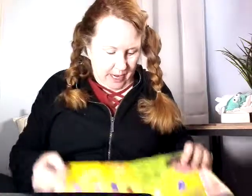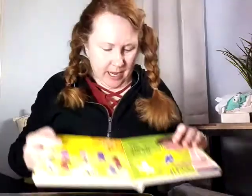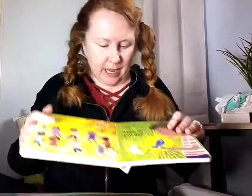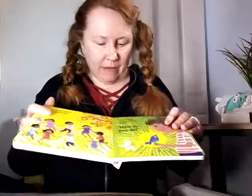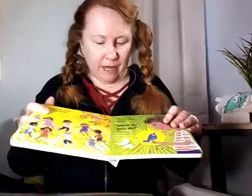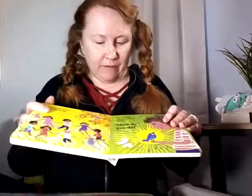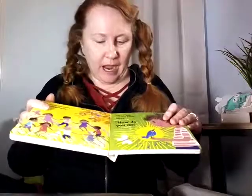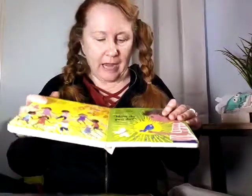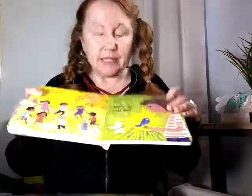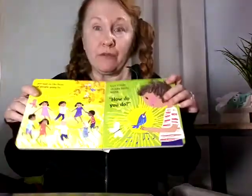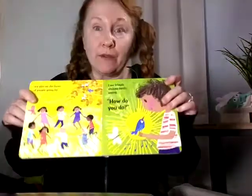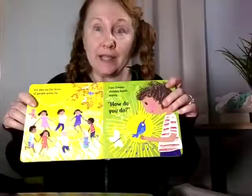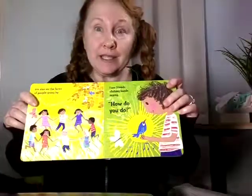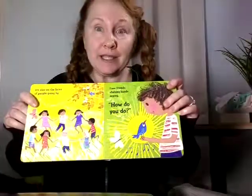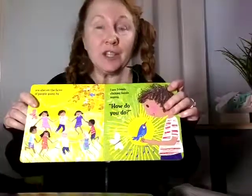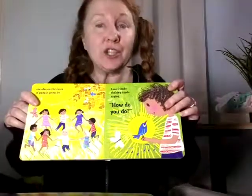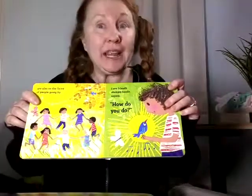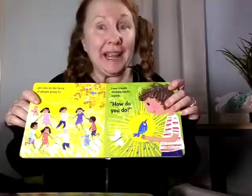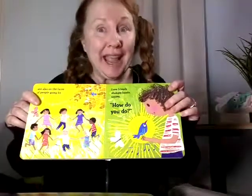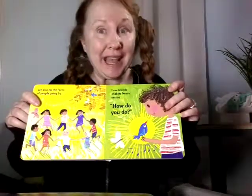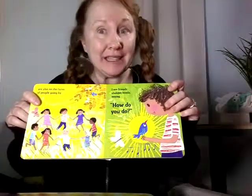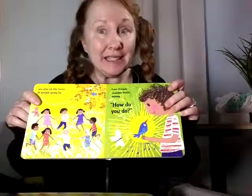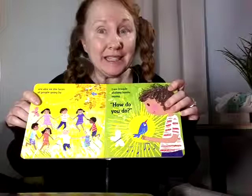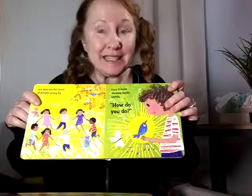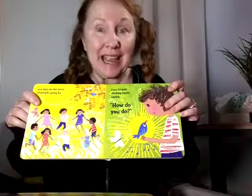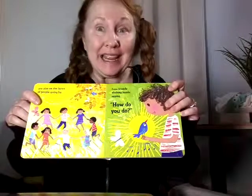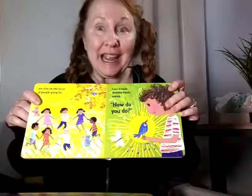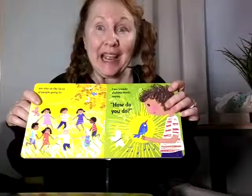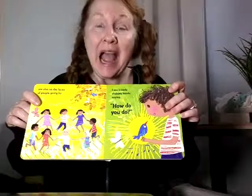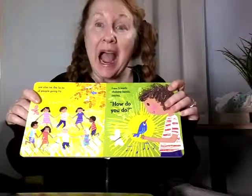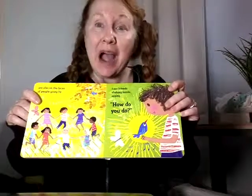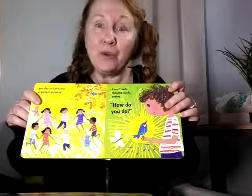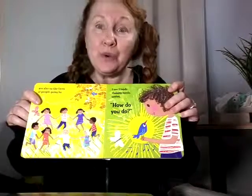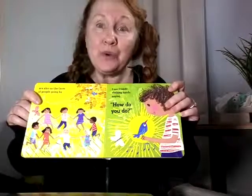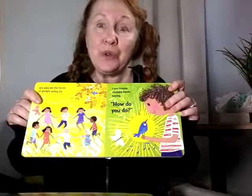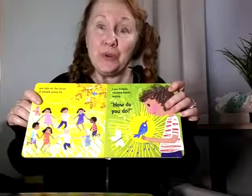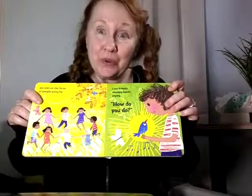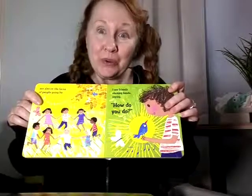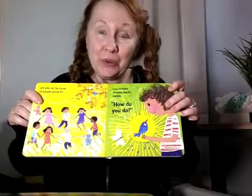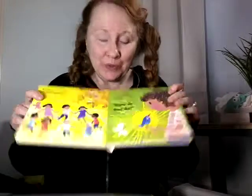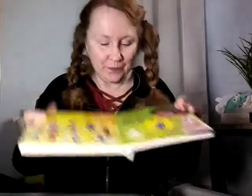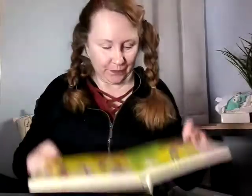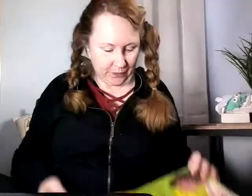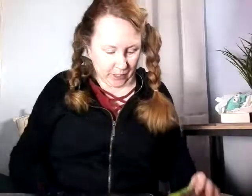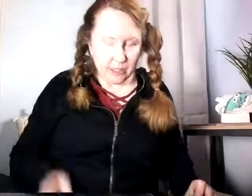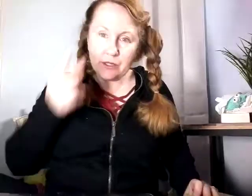Okay, and we have I see friends shaking hands, saying, how do you do? So